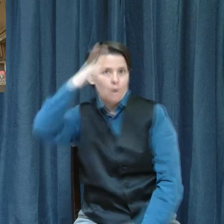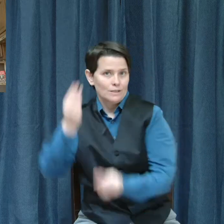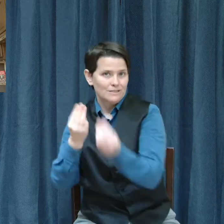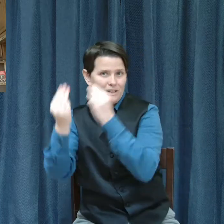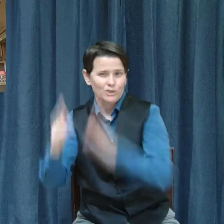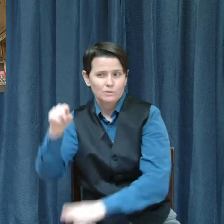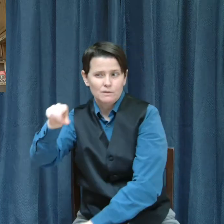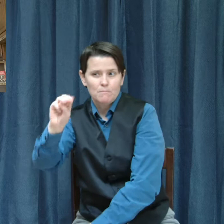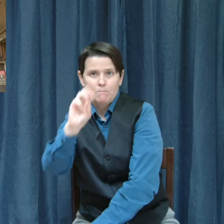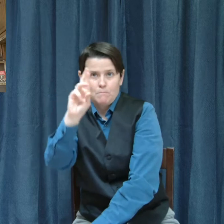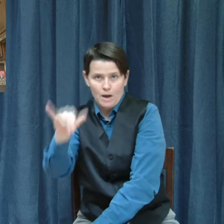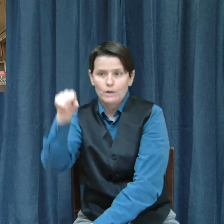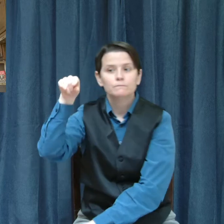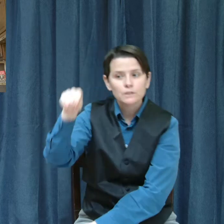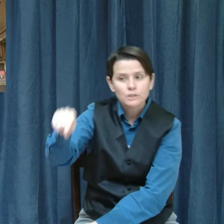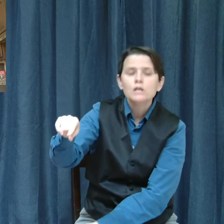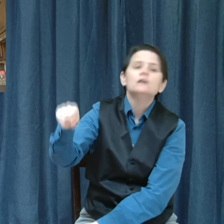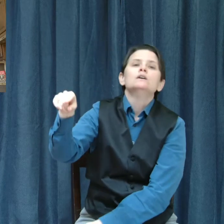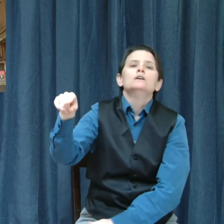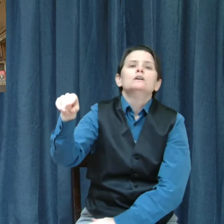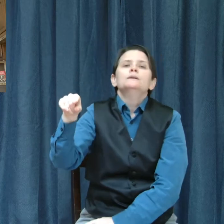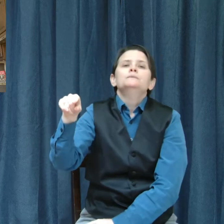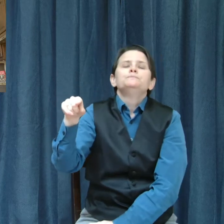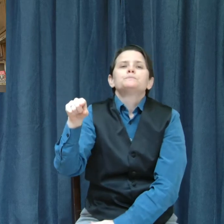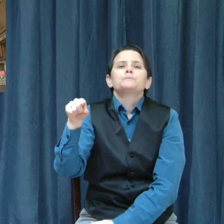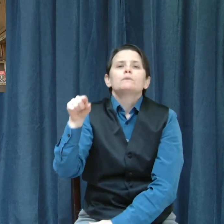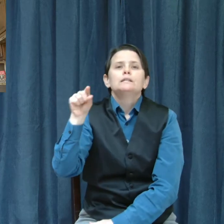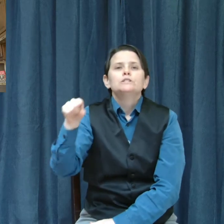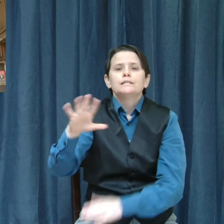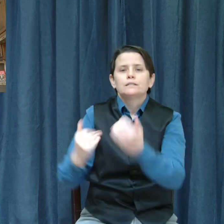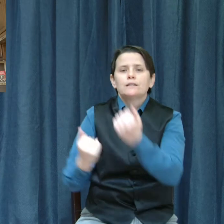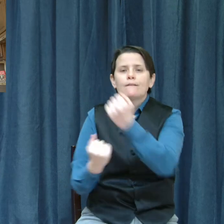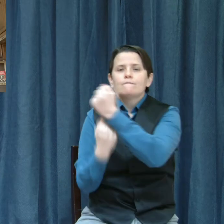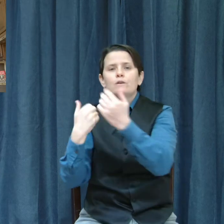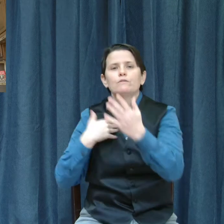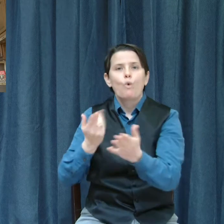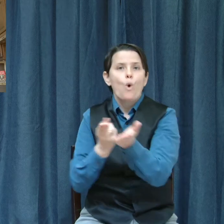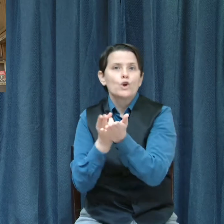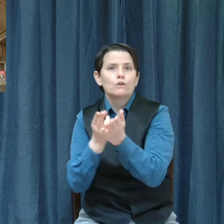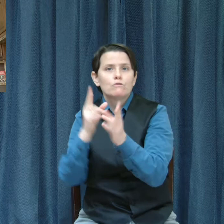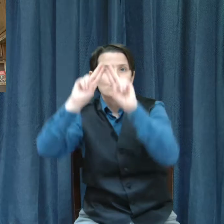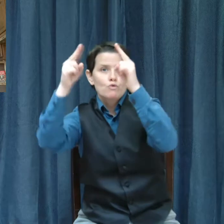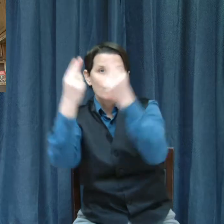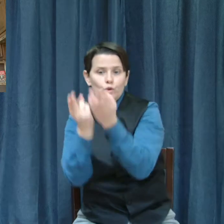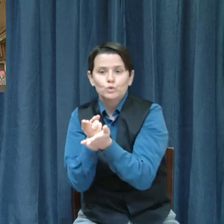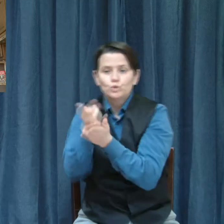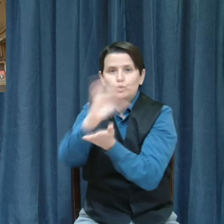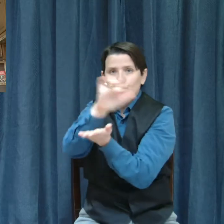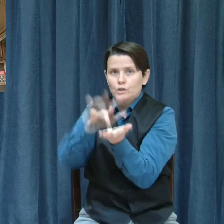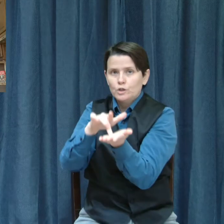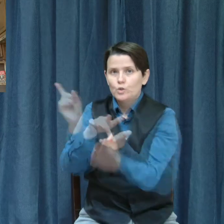in. She is the founding minister for Universal Truth Center, where my family went in